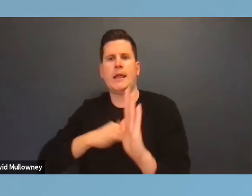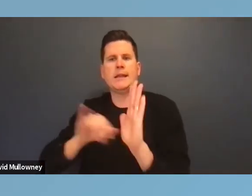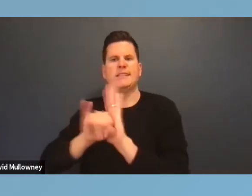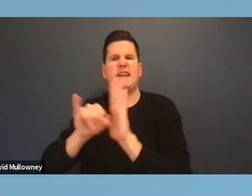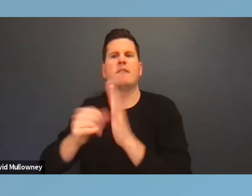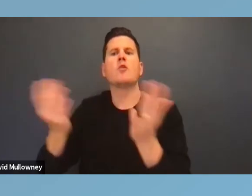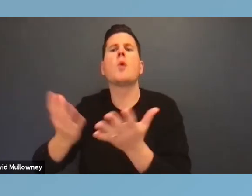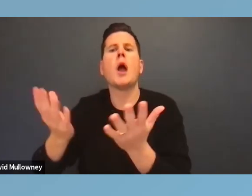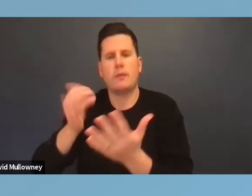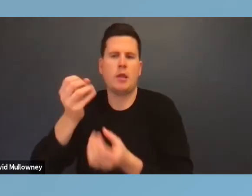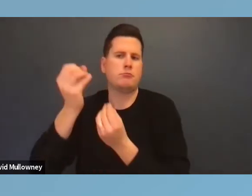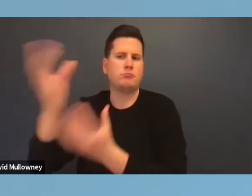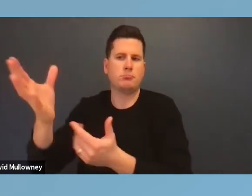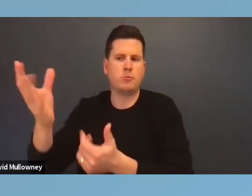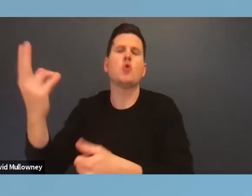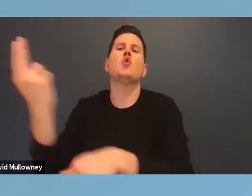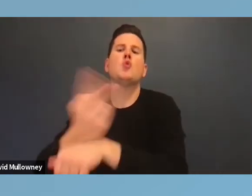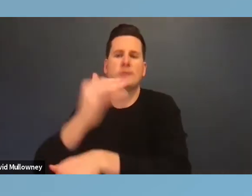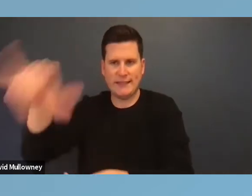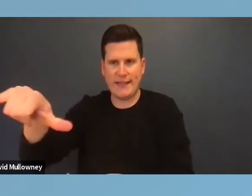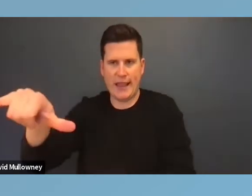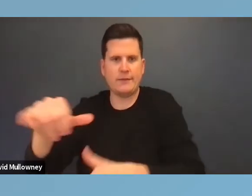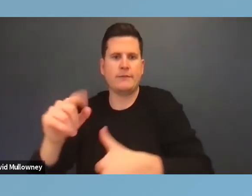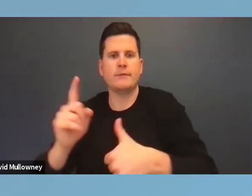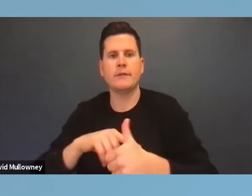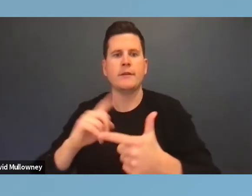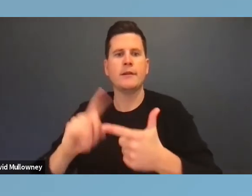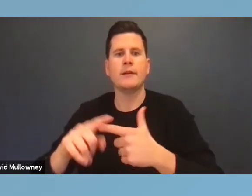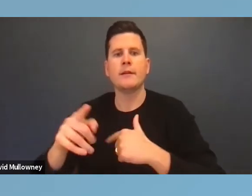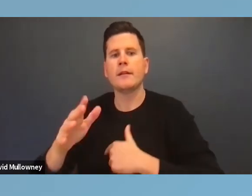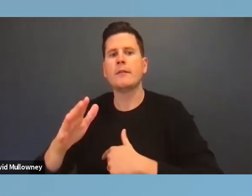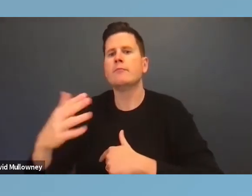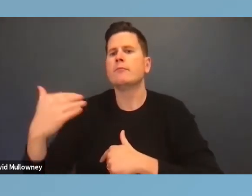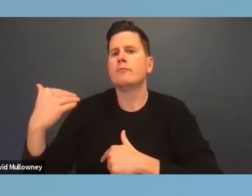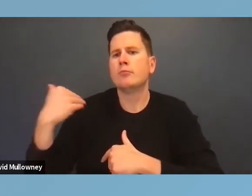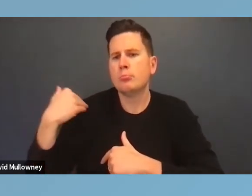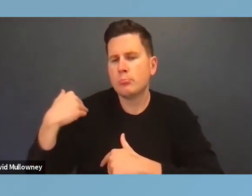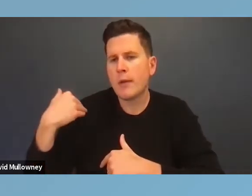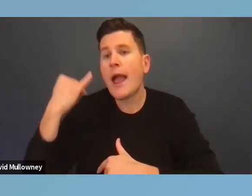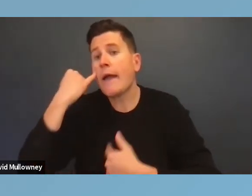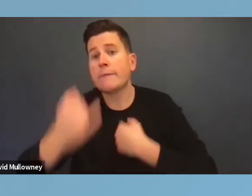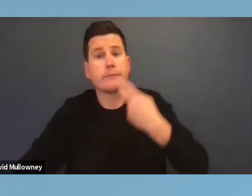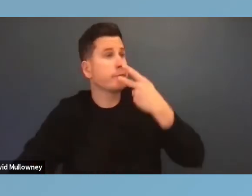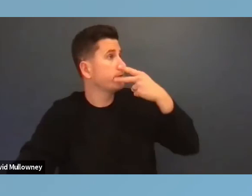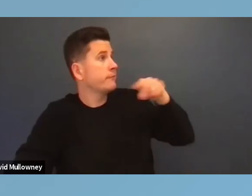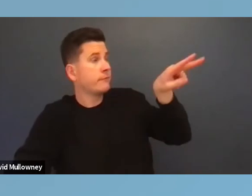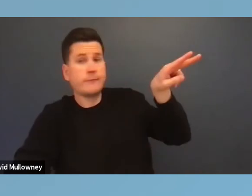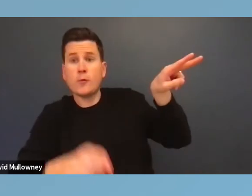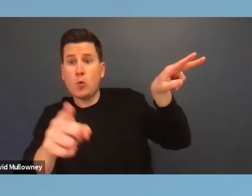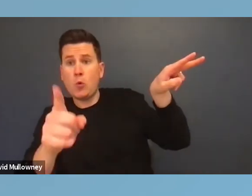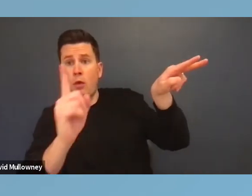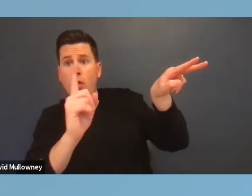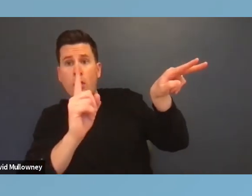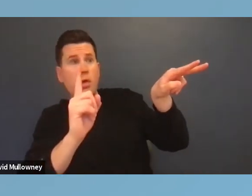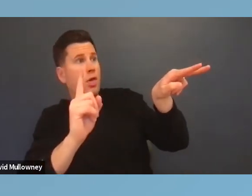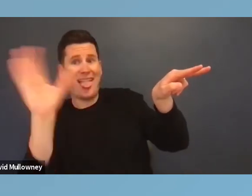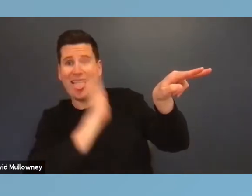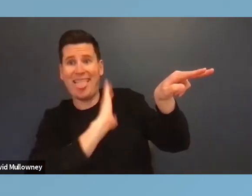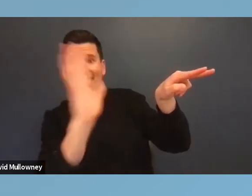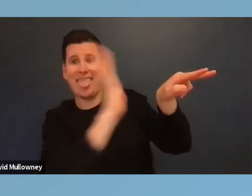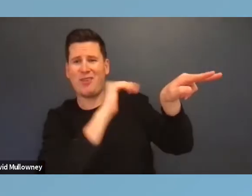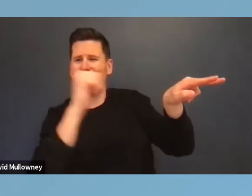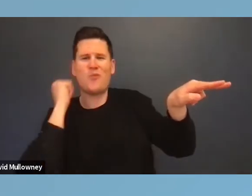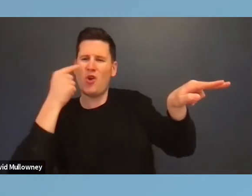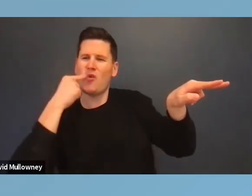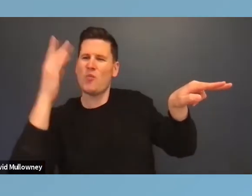told you our identification is. Please use that, what we've told you. You can wave.